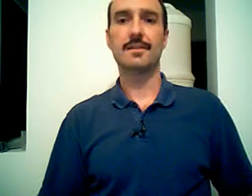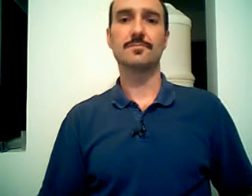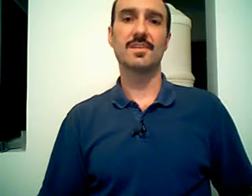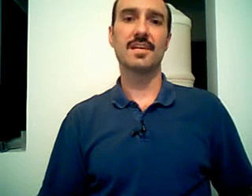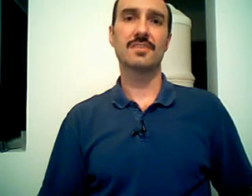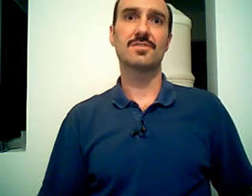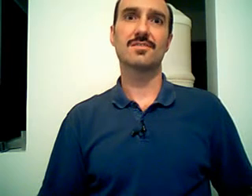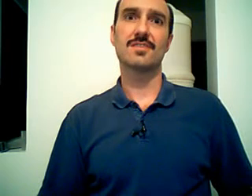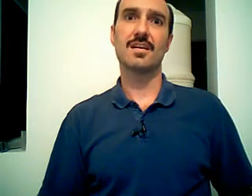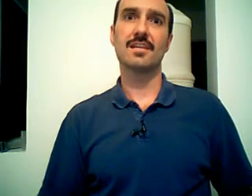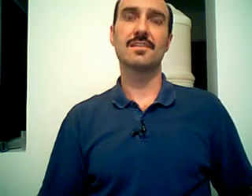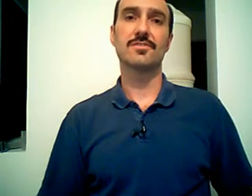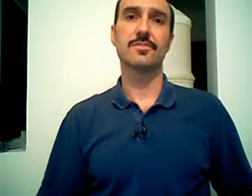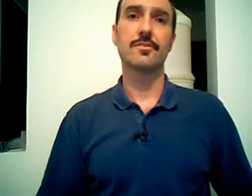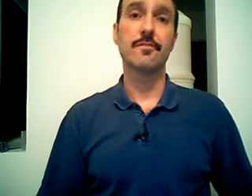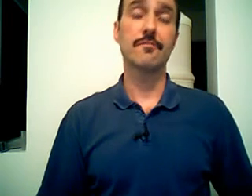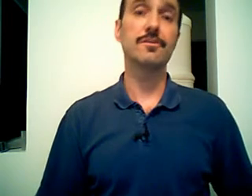The next sign is feel.